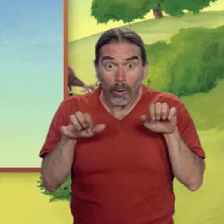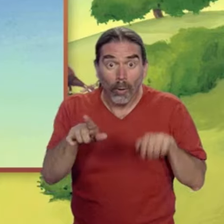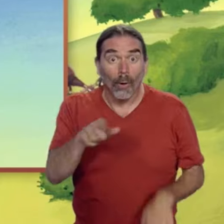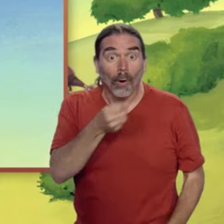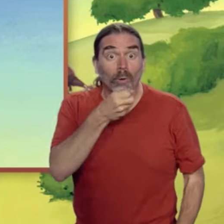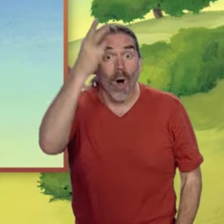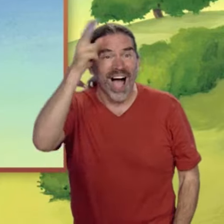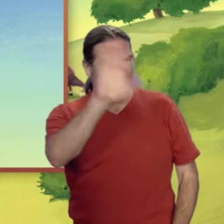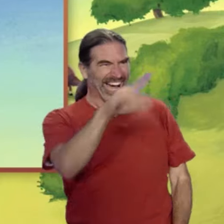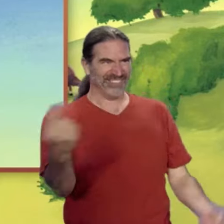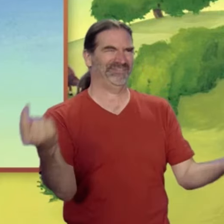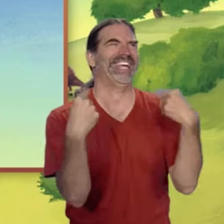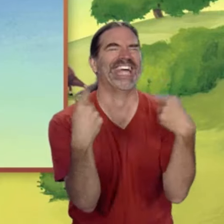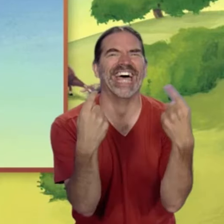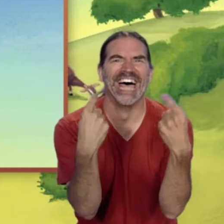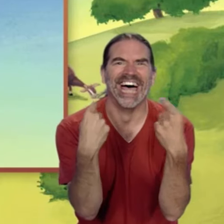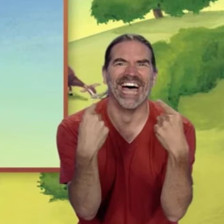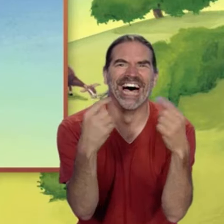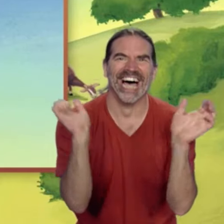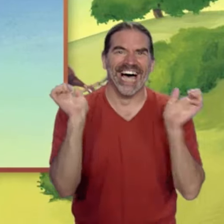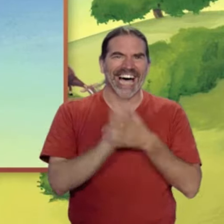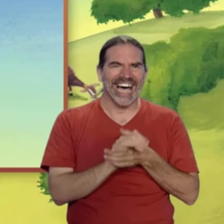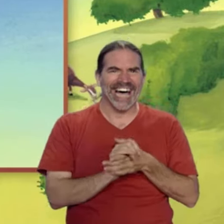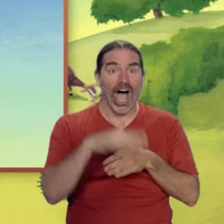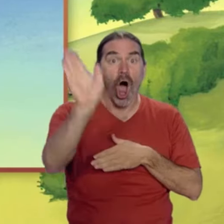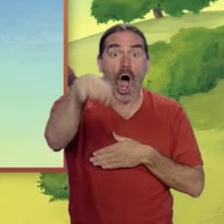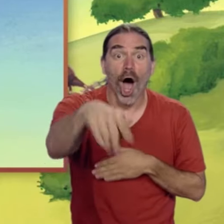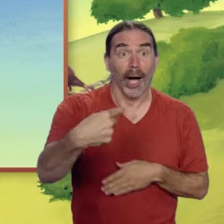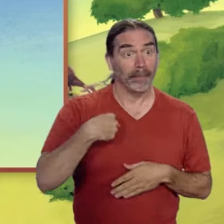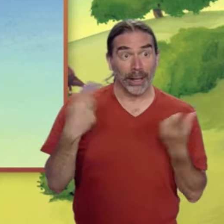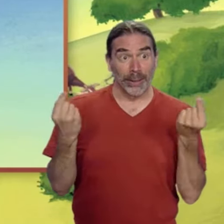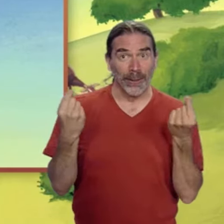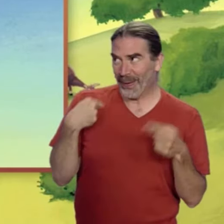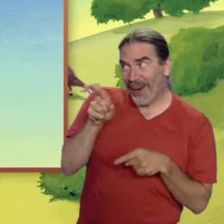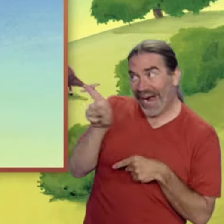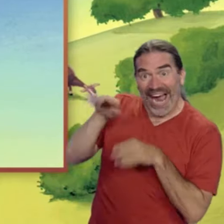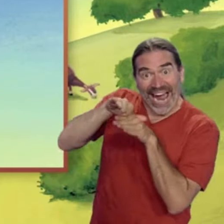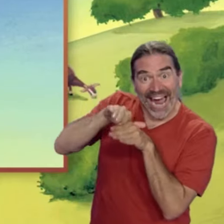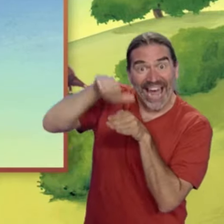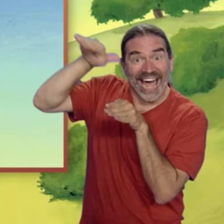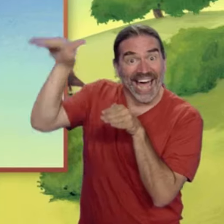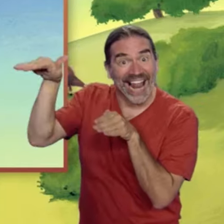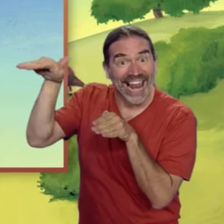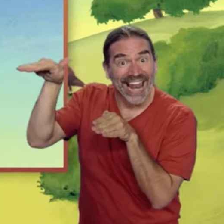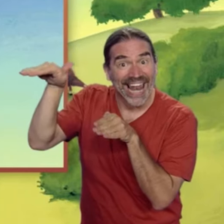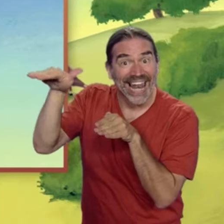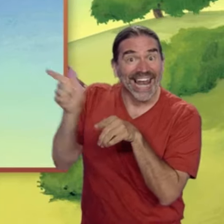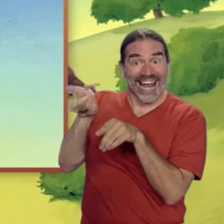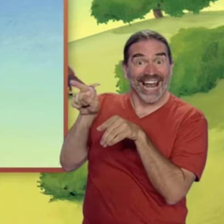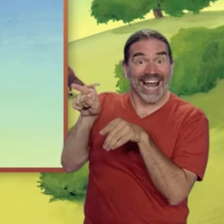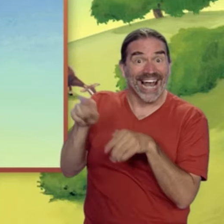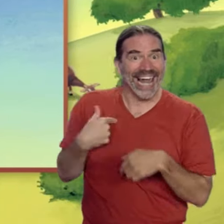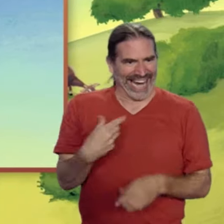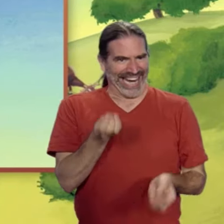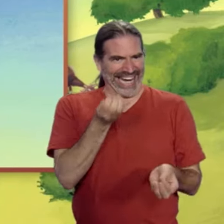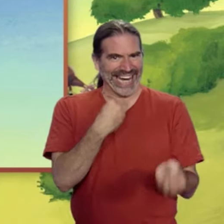me, called out the youngest billy goat Gruff. I'm going up to the meadow on the hill to eat and eat.